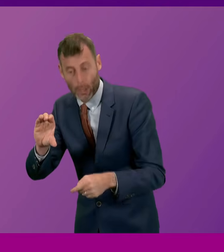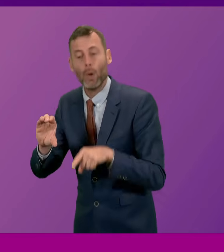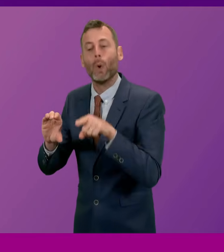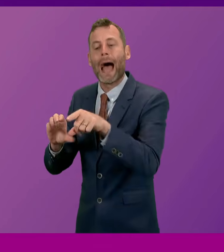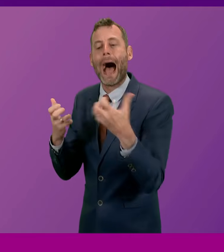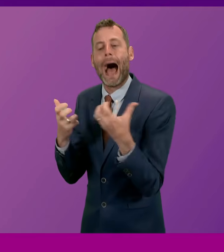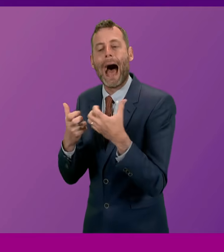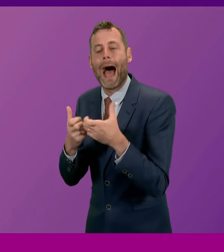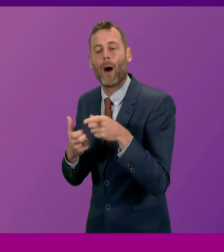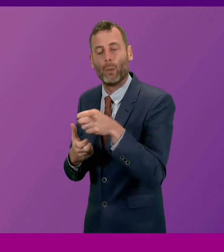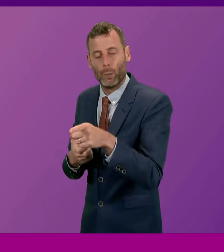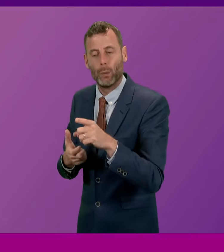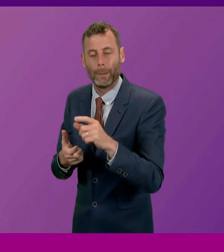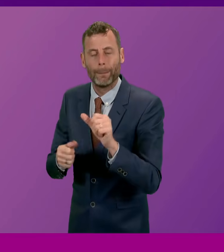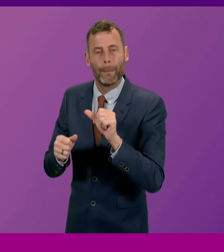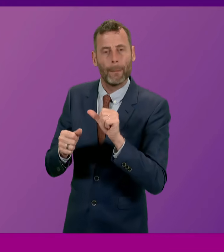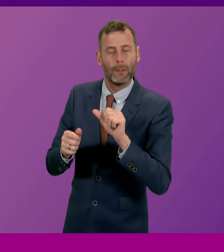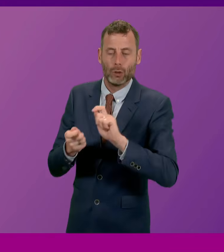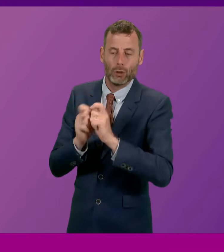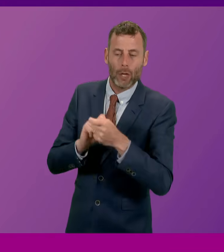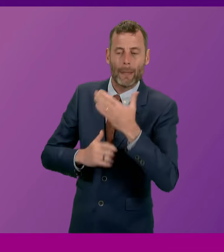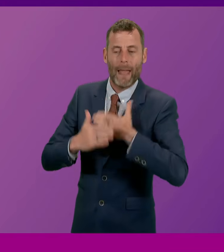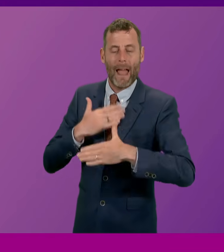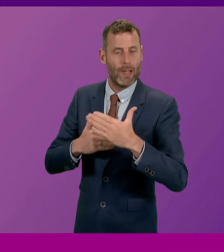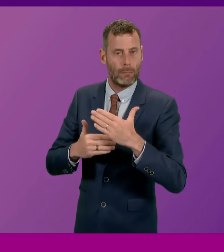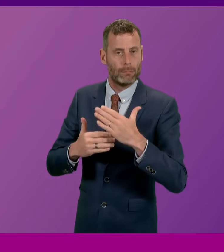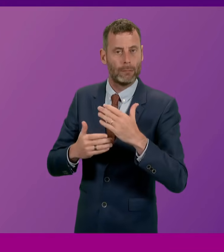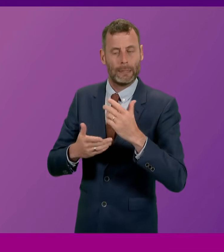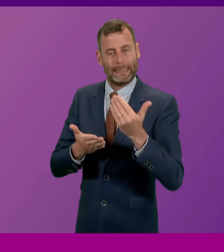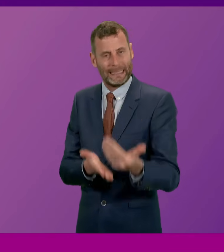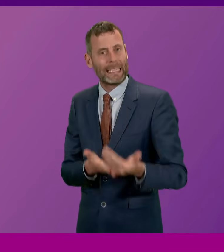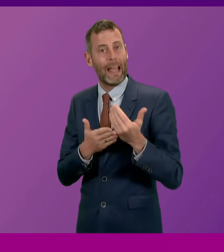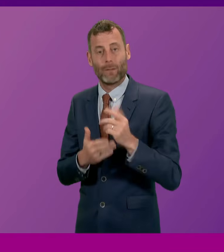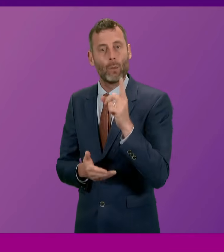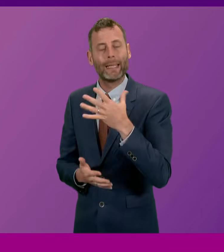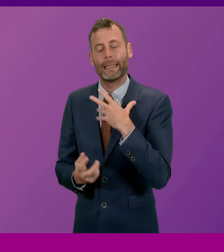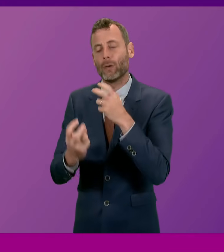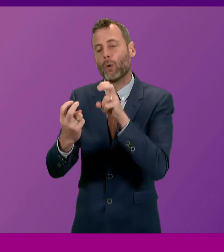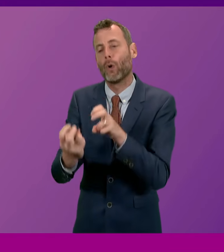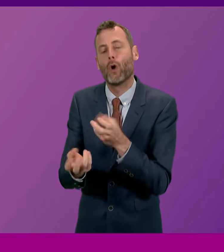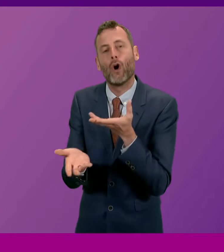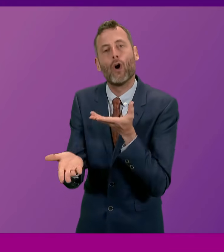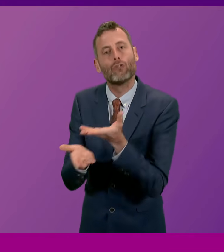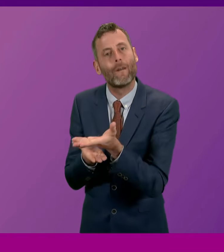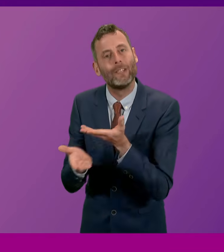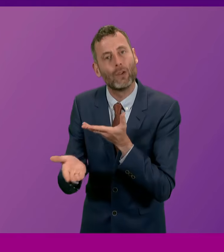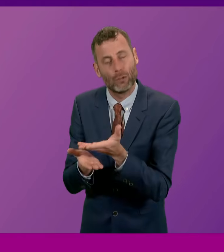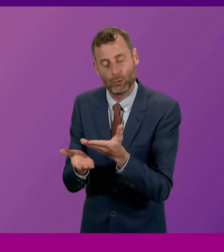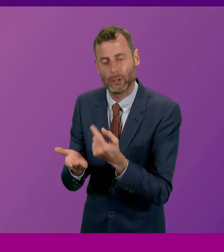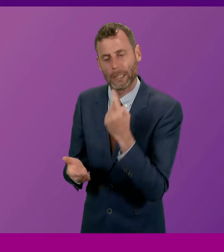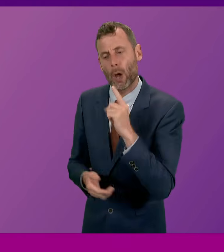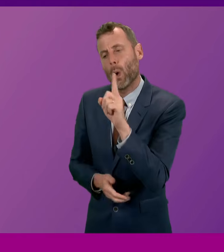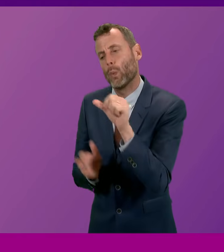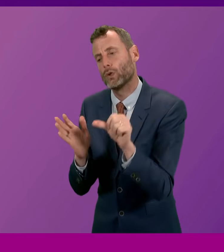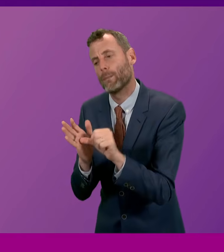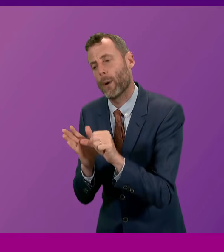tackle unsafe behaviour is, and I quote, a conversation to jointly problem solve